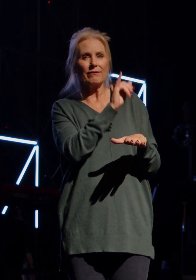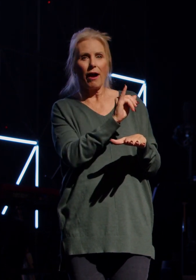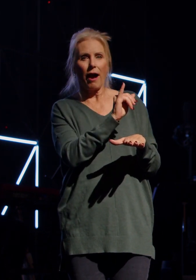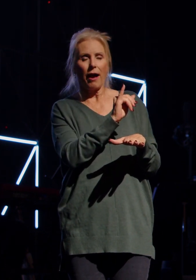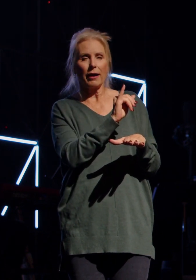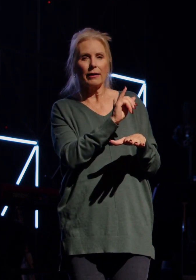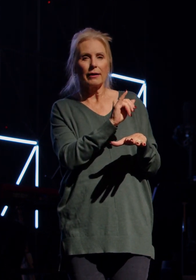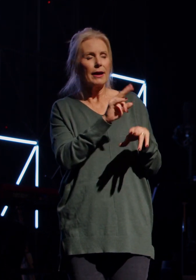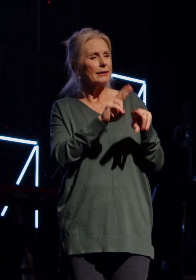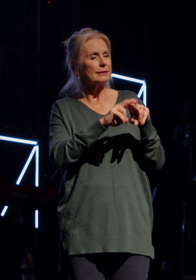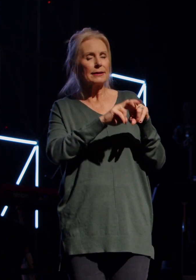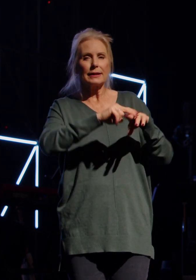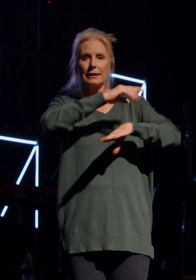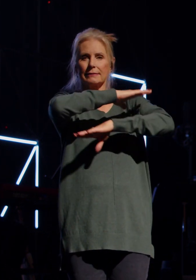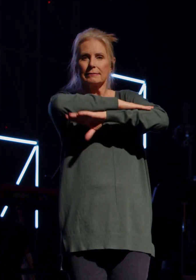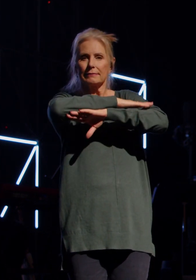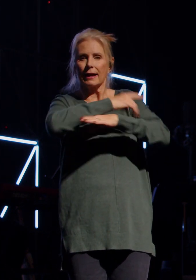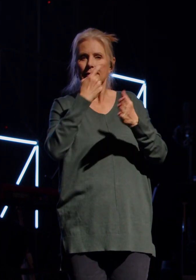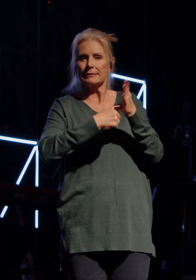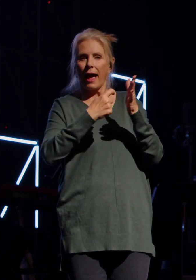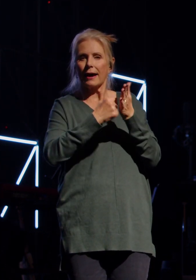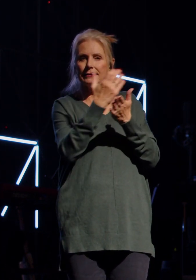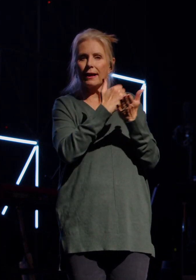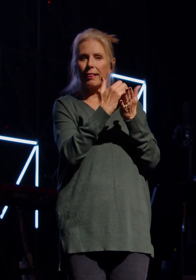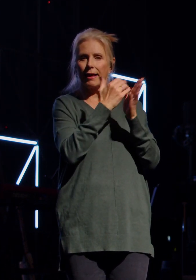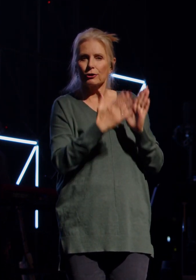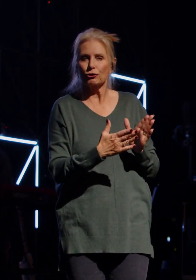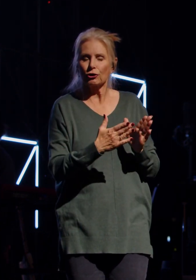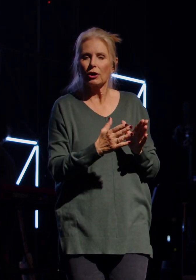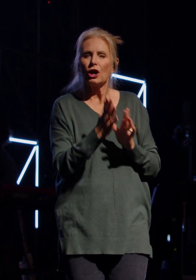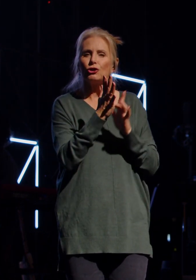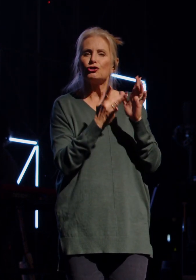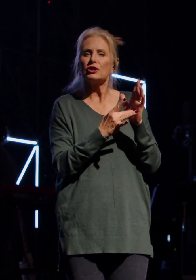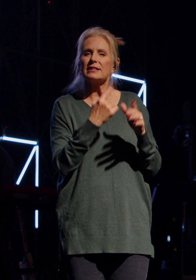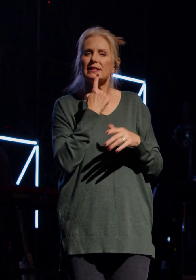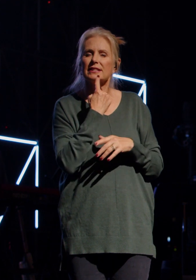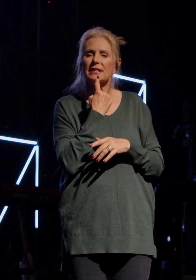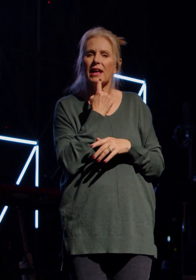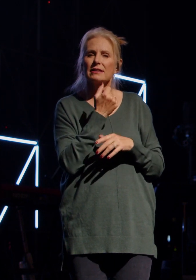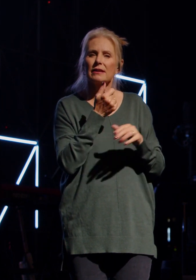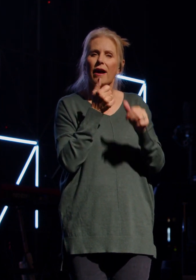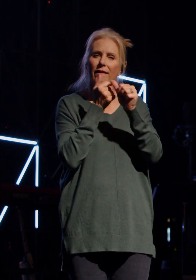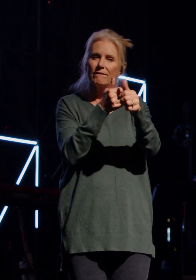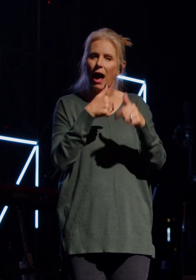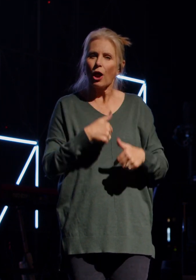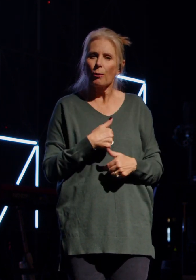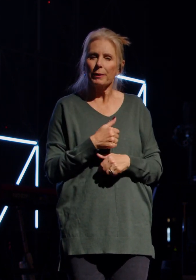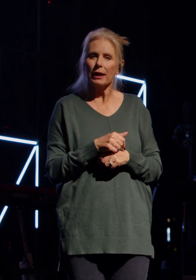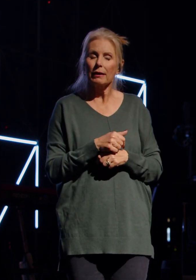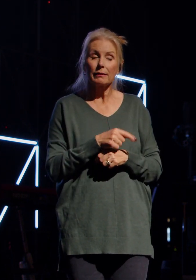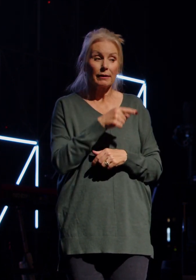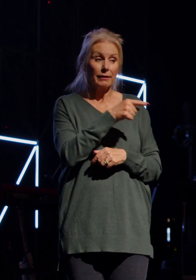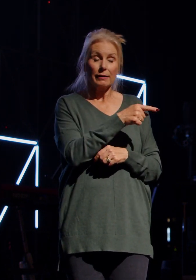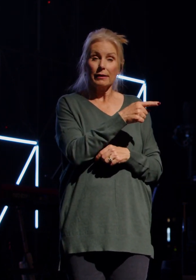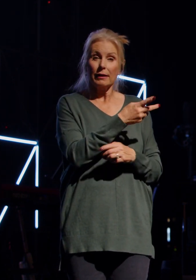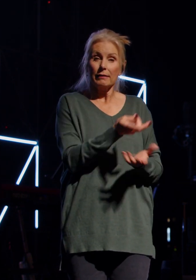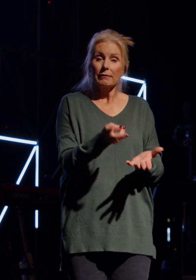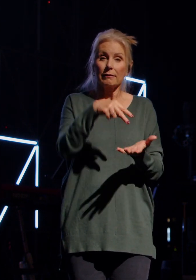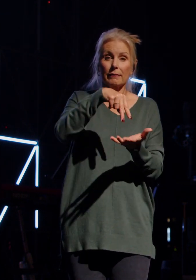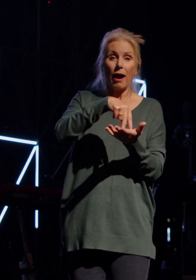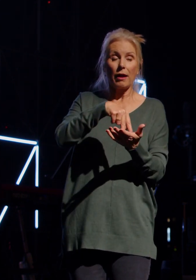sitting at the tax collector's booth. Follow me. There's those words again. Follow me, Jesus told him. And Levi got up and followed